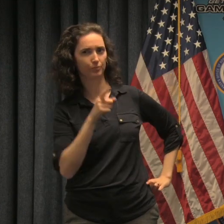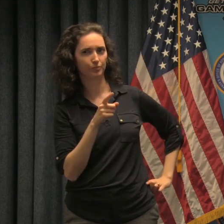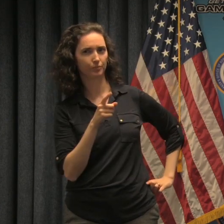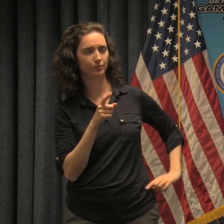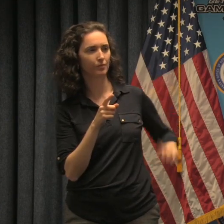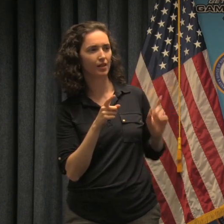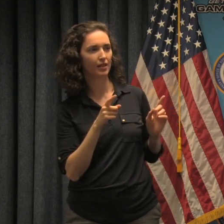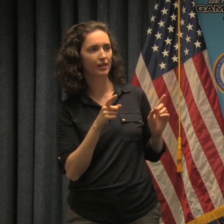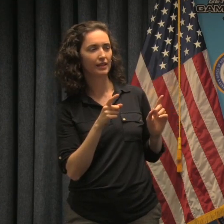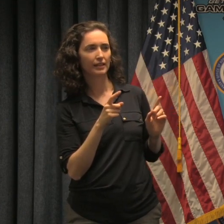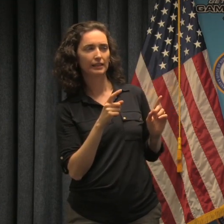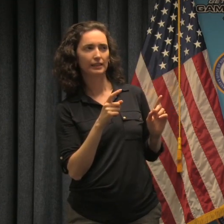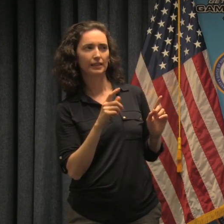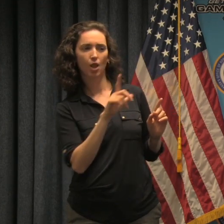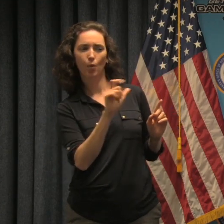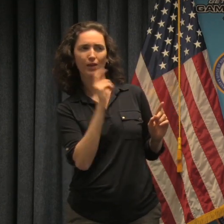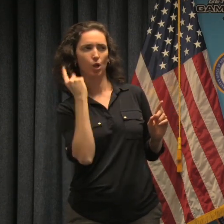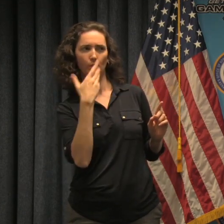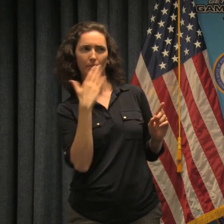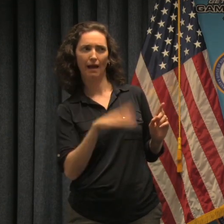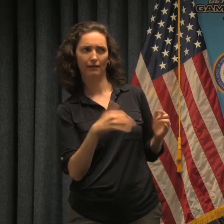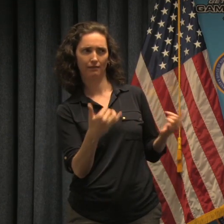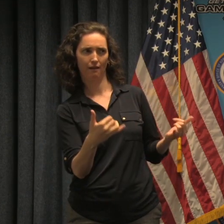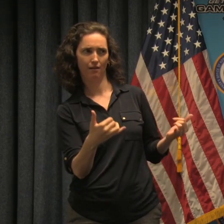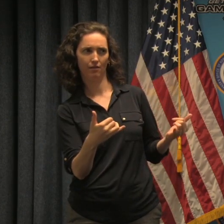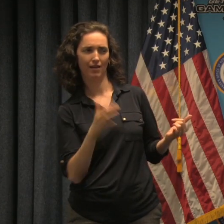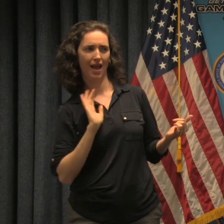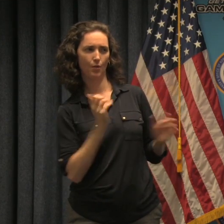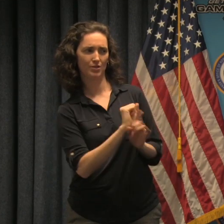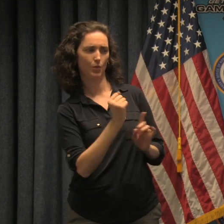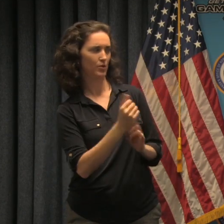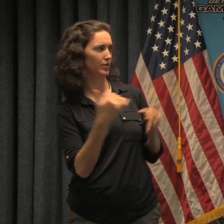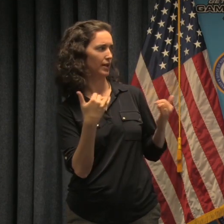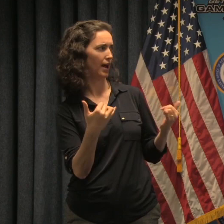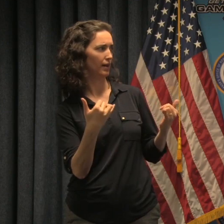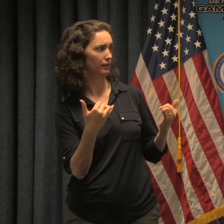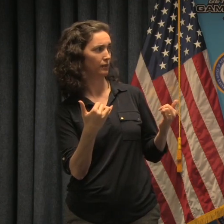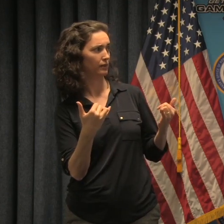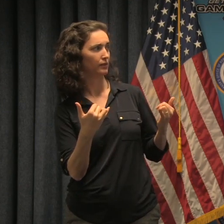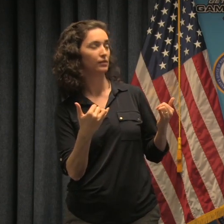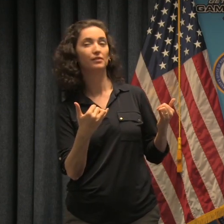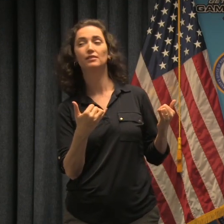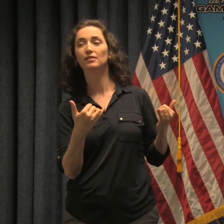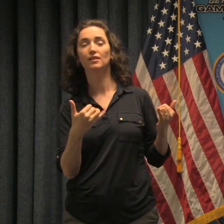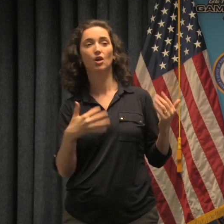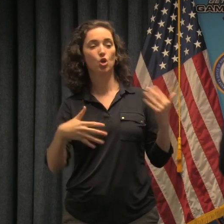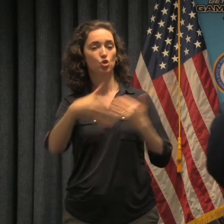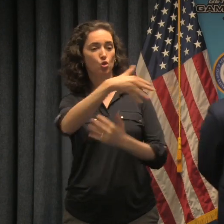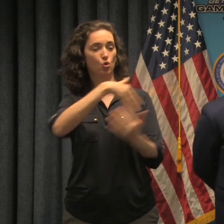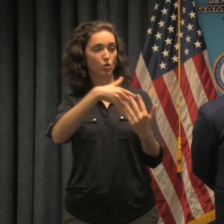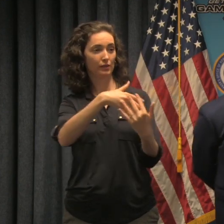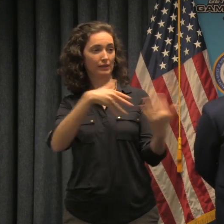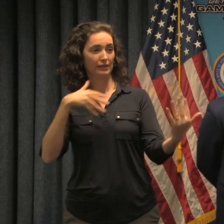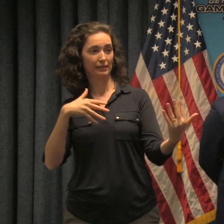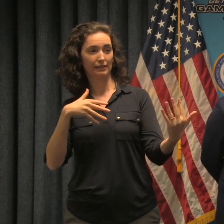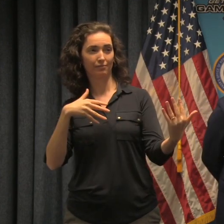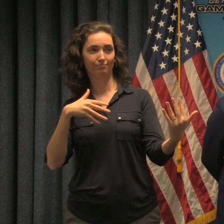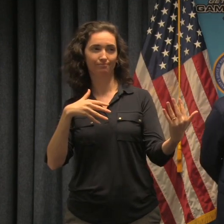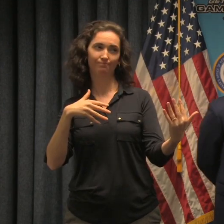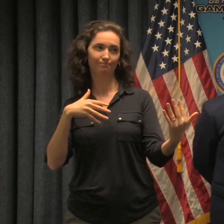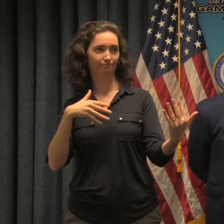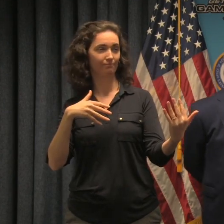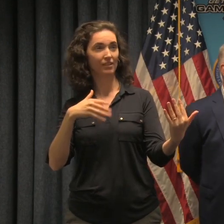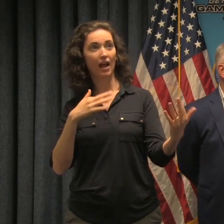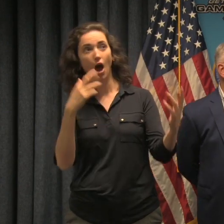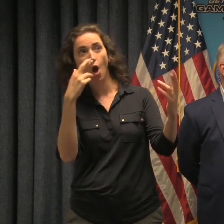we don't look very good, I guess is what I'm saying. Where we are right now, we're not even close to the social distancing, yet alone where we want to